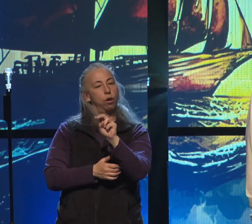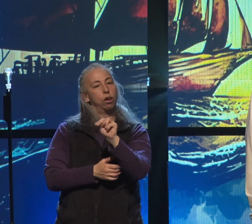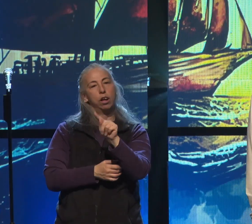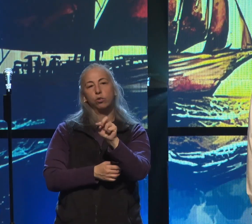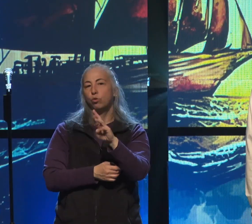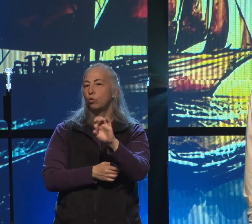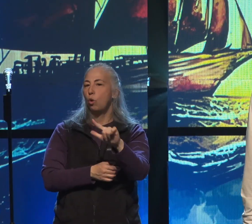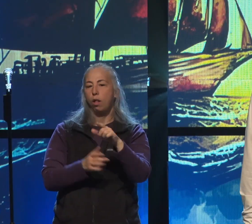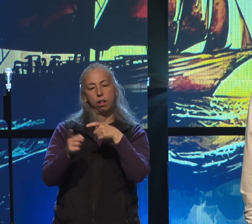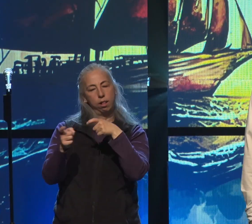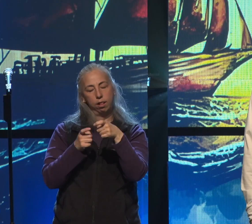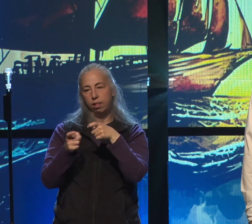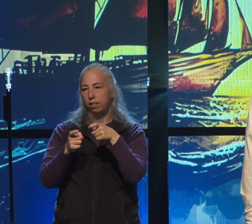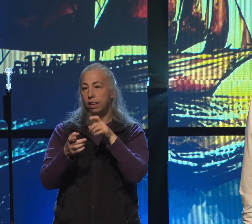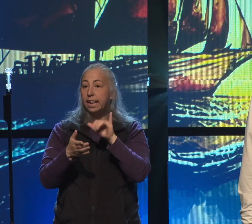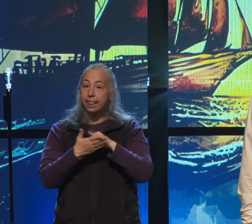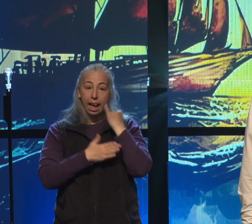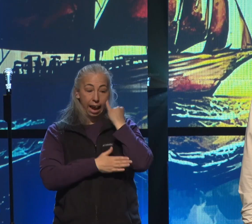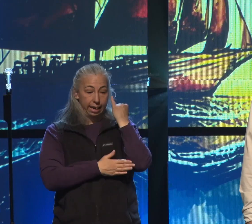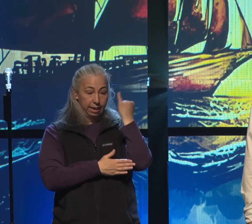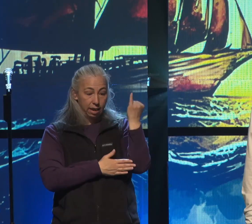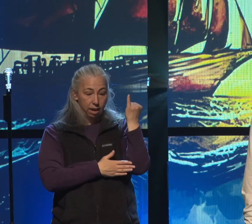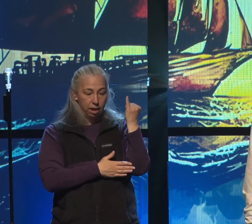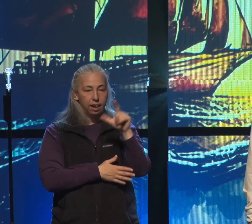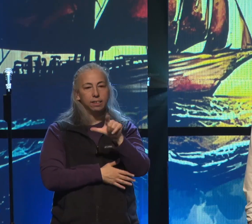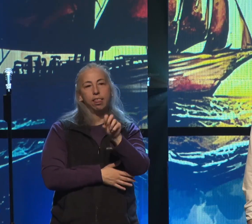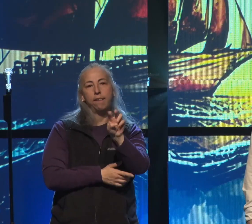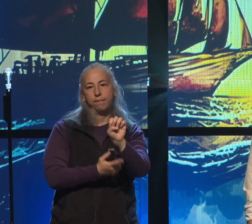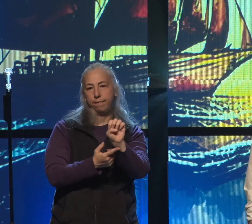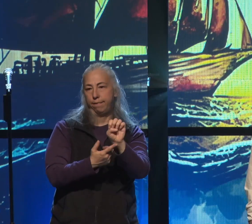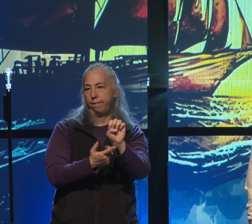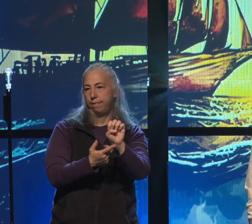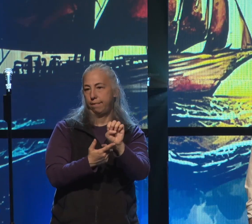of the divine is about love, and love doesn't control.